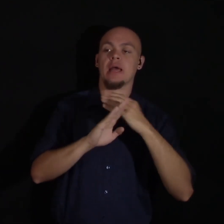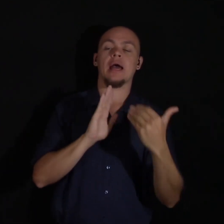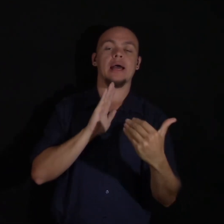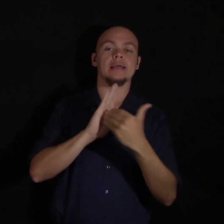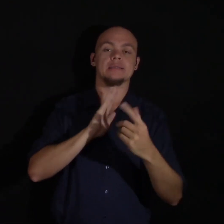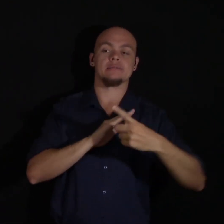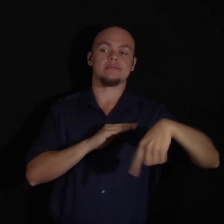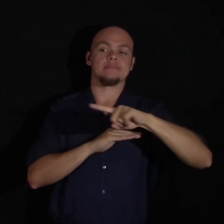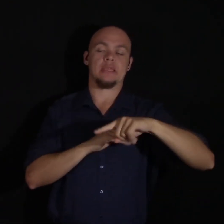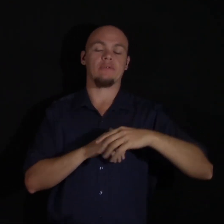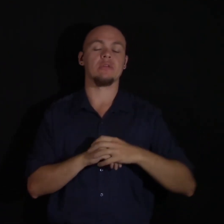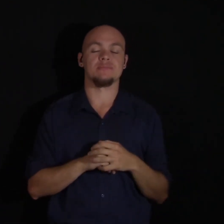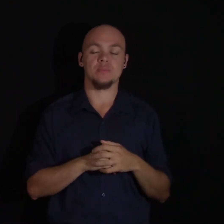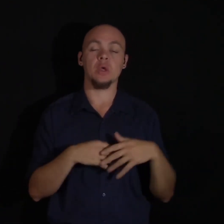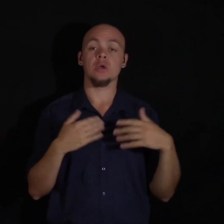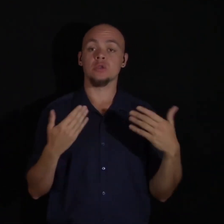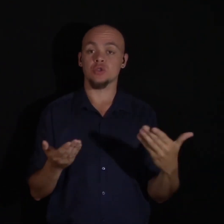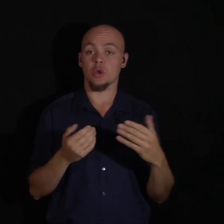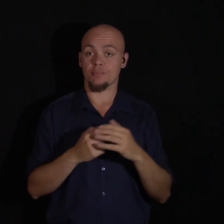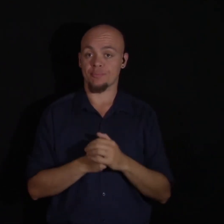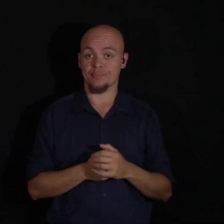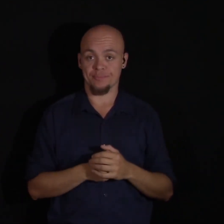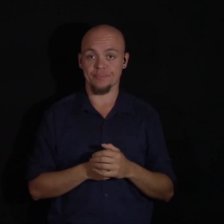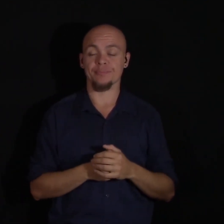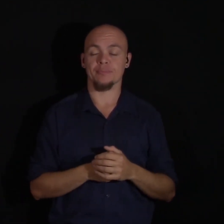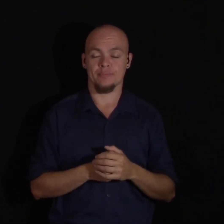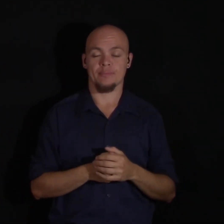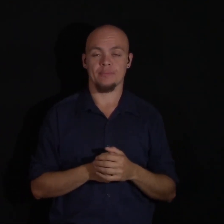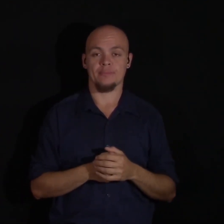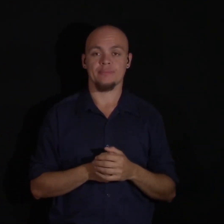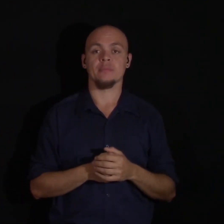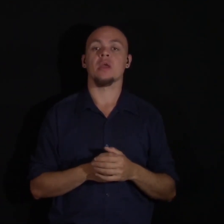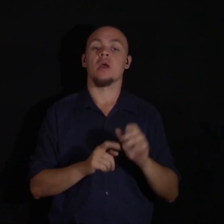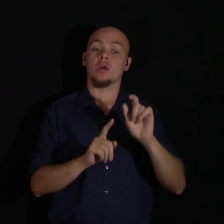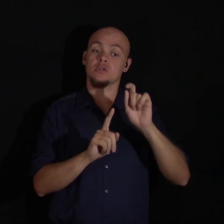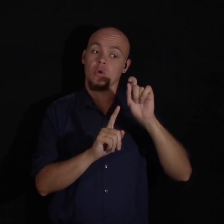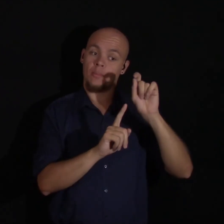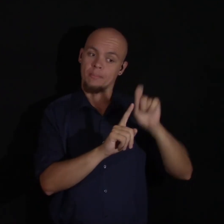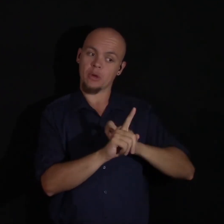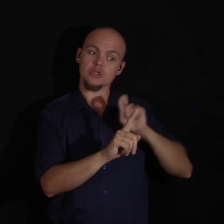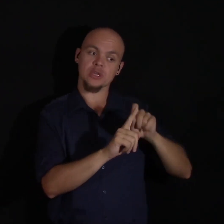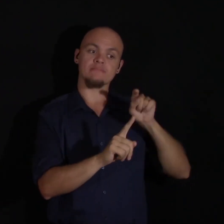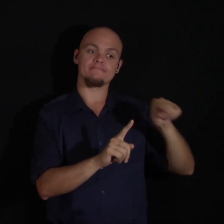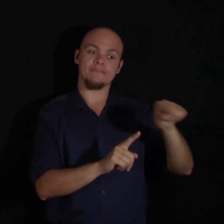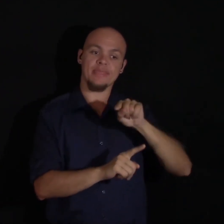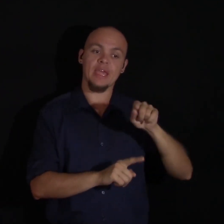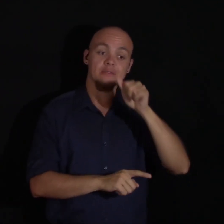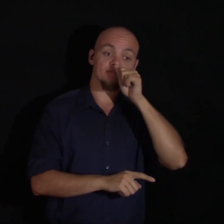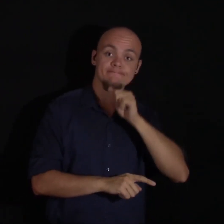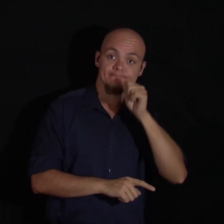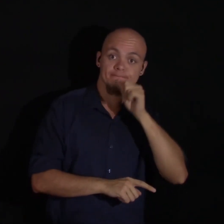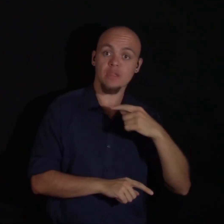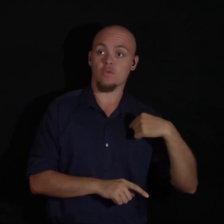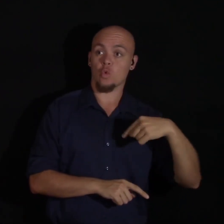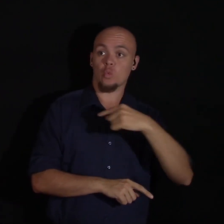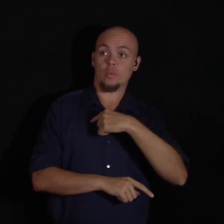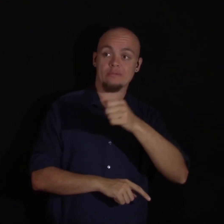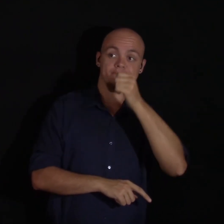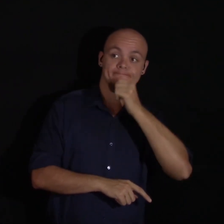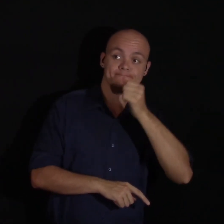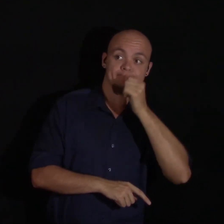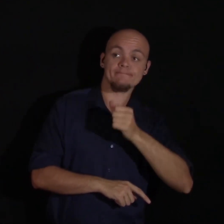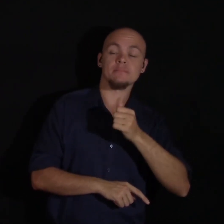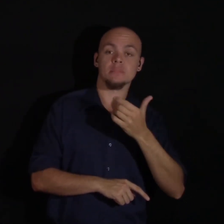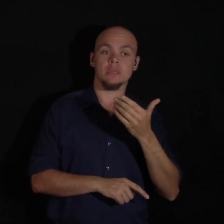transphobia. So, faced with the persecution that they've suffered, we have suffered, because of